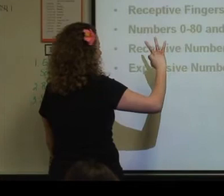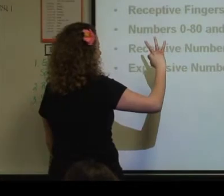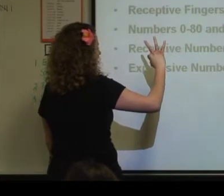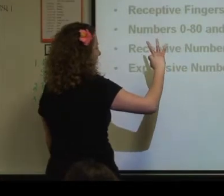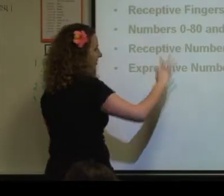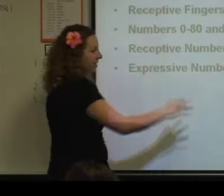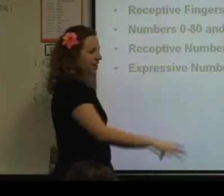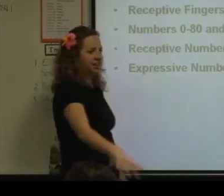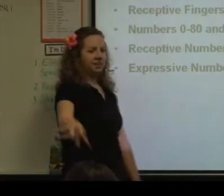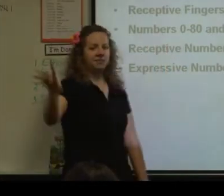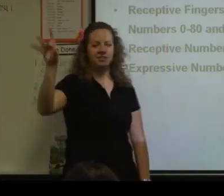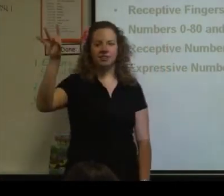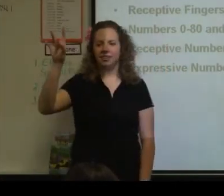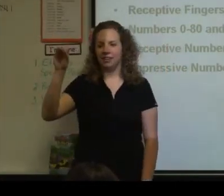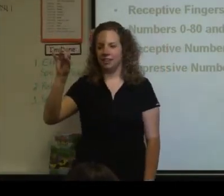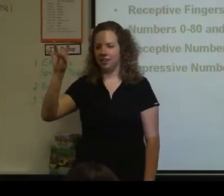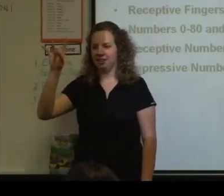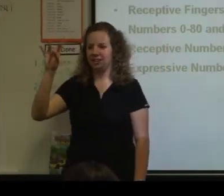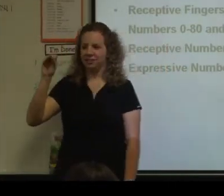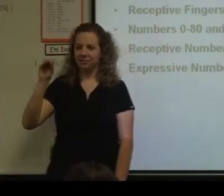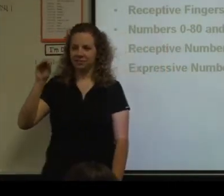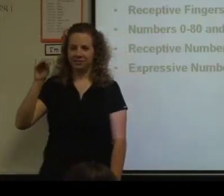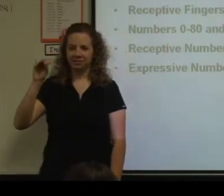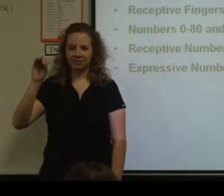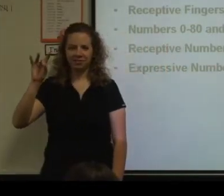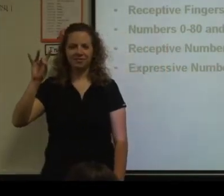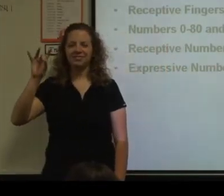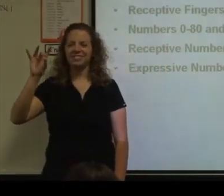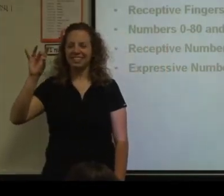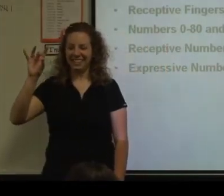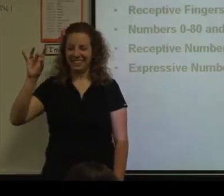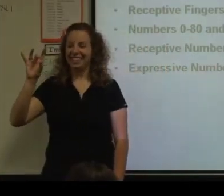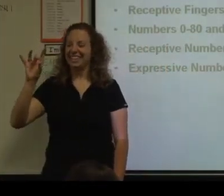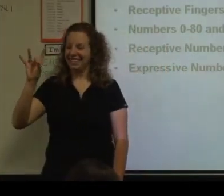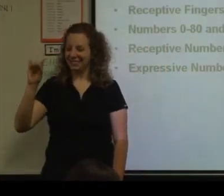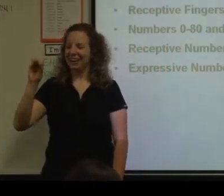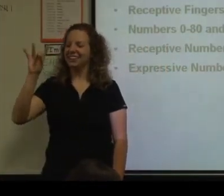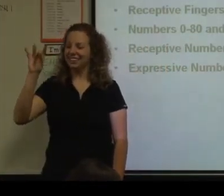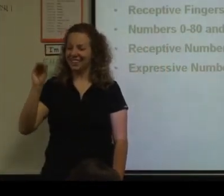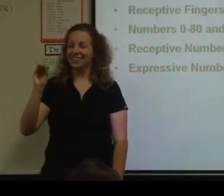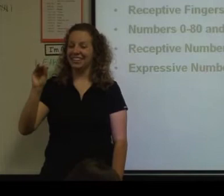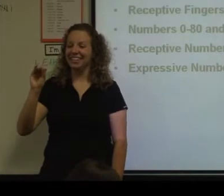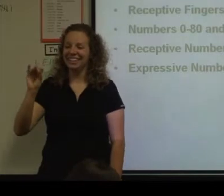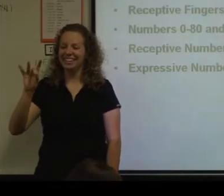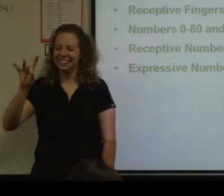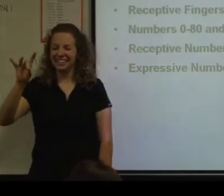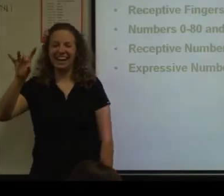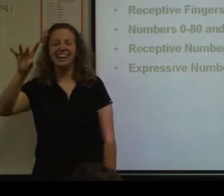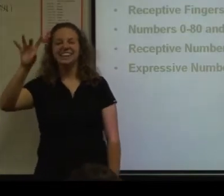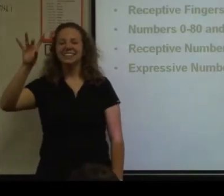79, 80, 80. So much easier than Is better than 70? Okay,